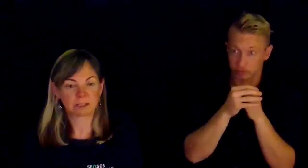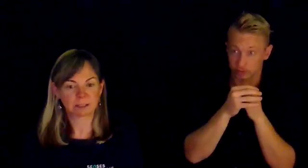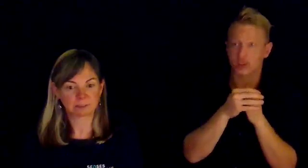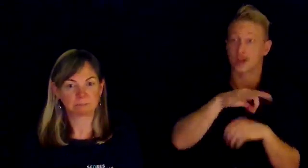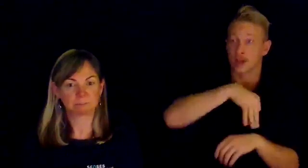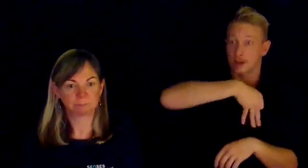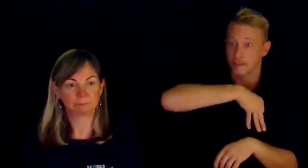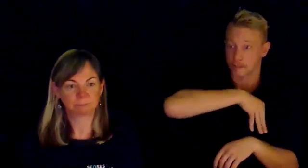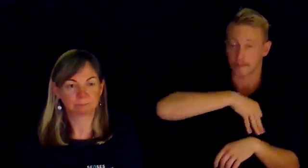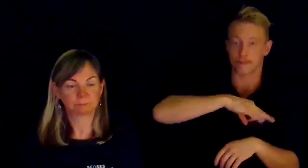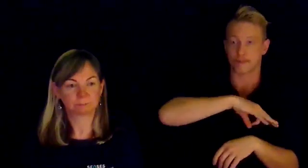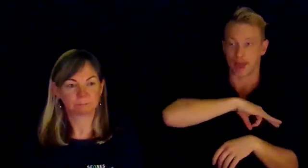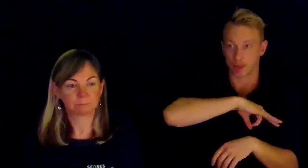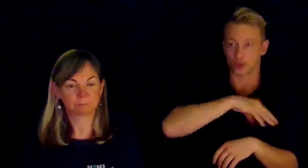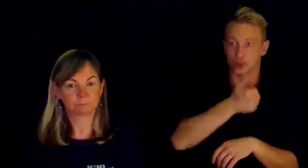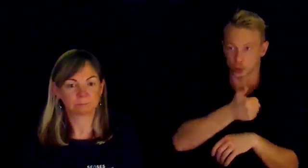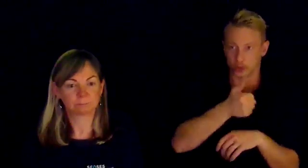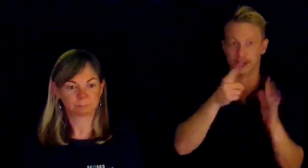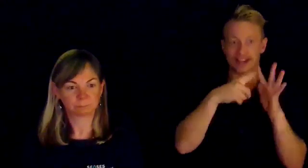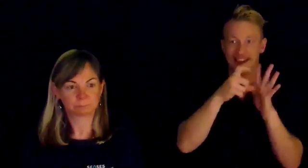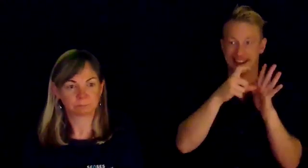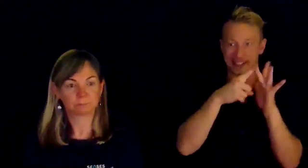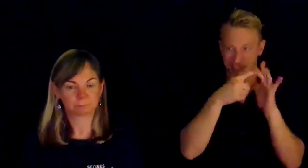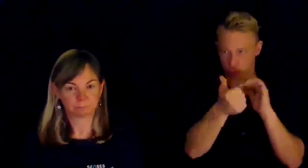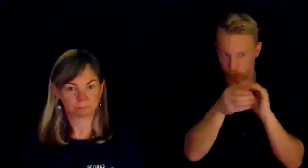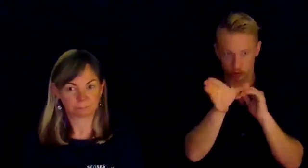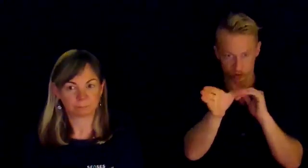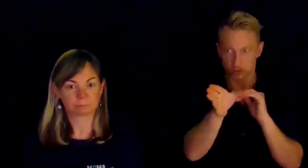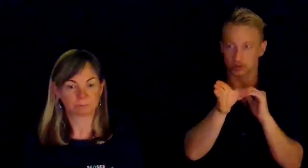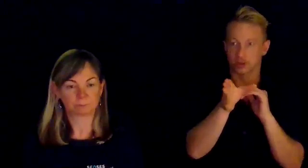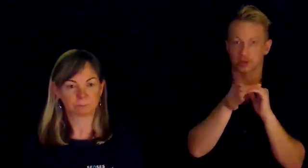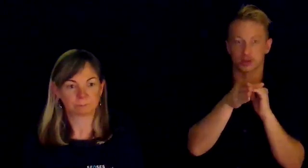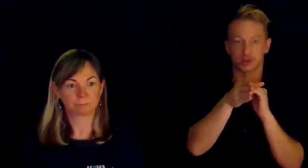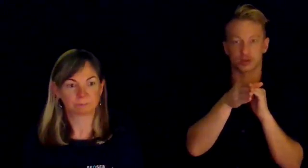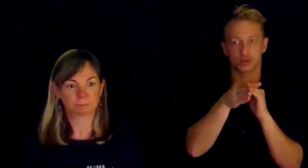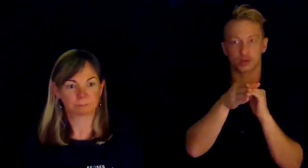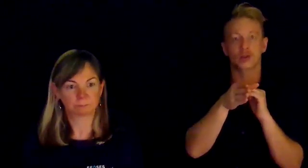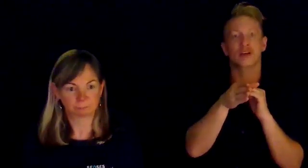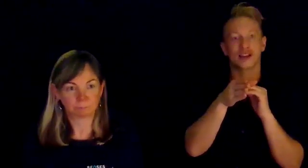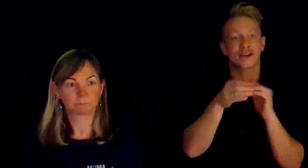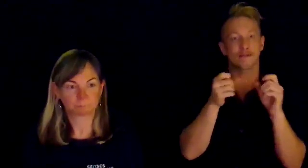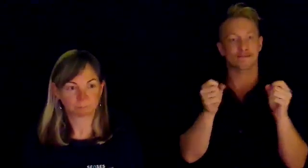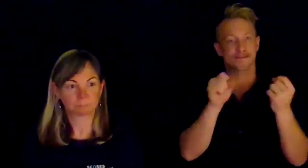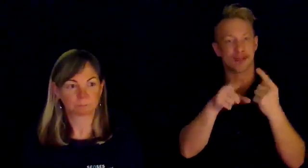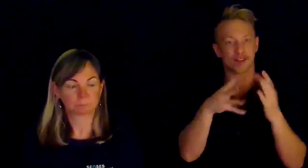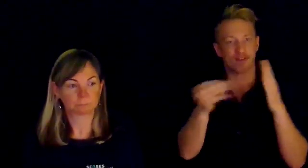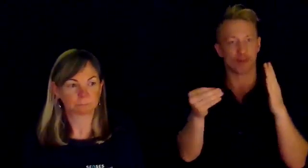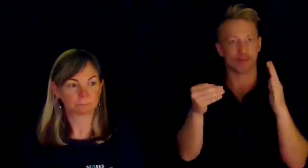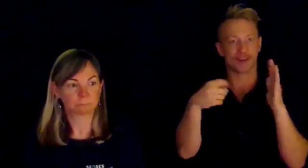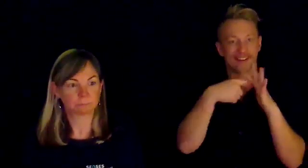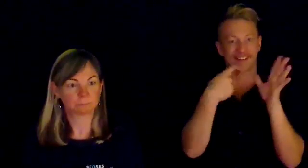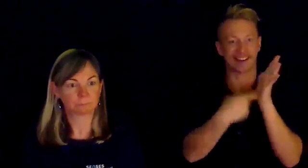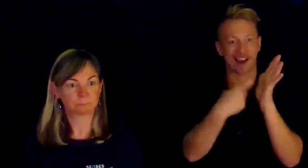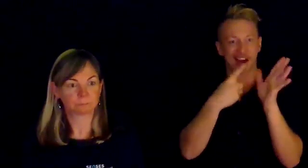Al is good. Eddie, good. Thank you. Great. There's a message from Cara. Can you move the